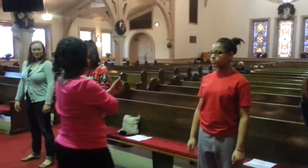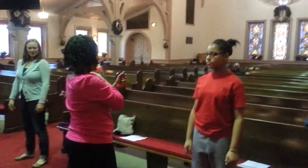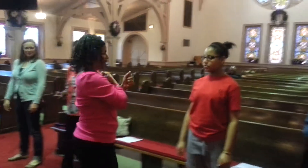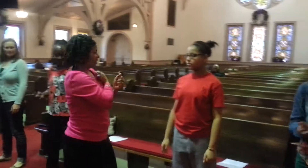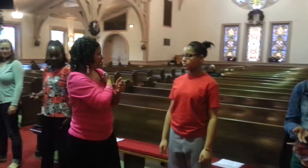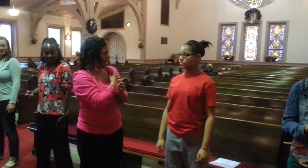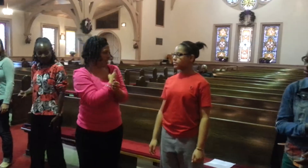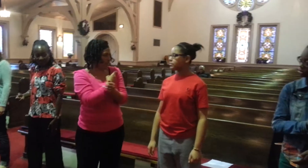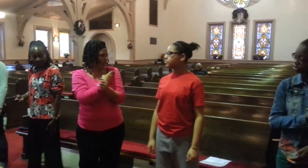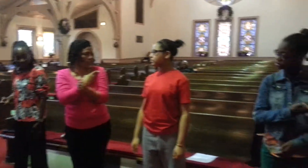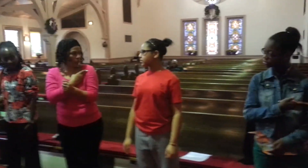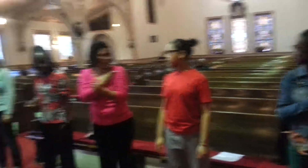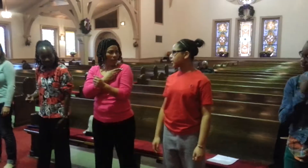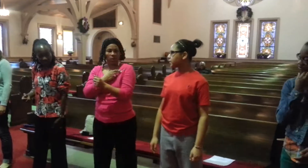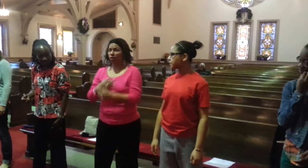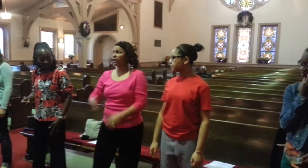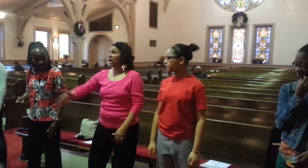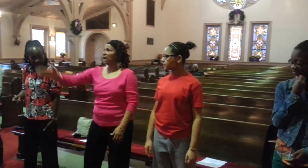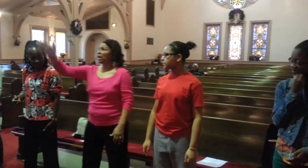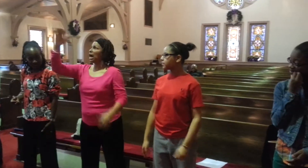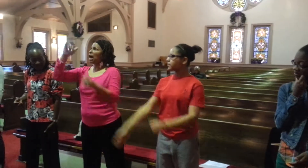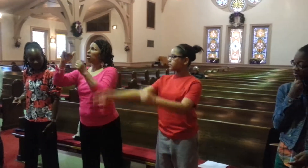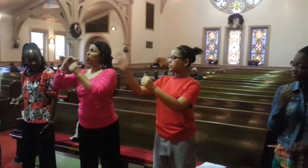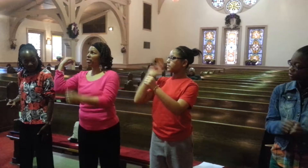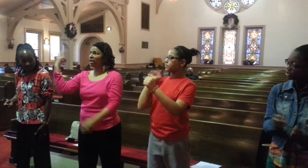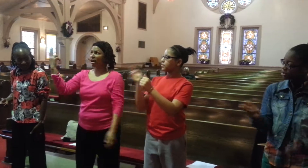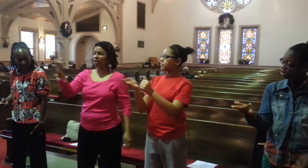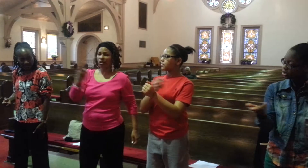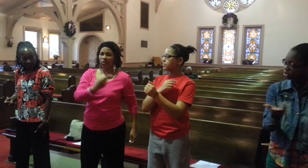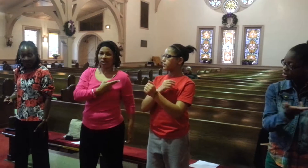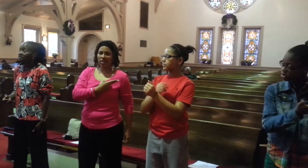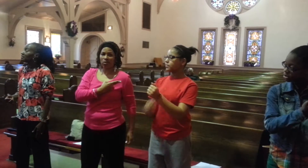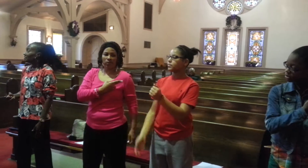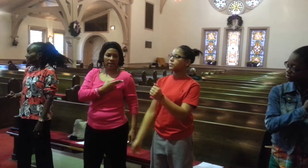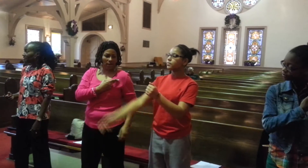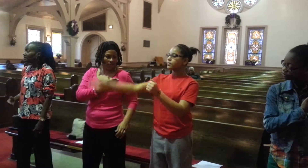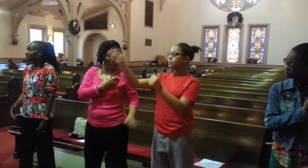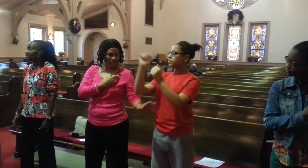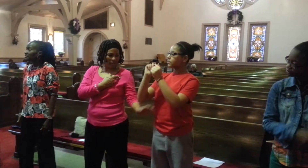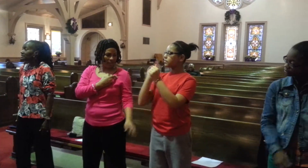this doesn't stay here anymore. So it's God with us. You see how it's going down?